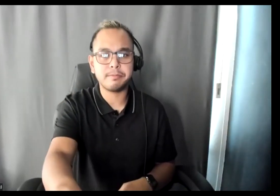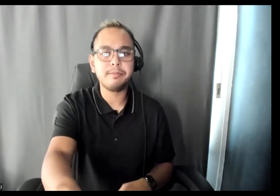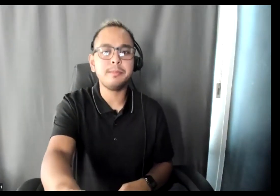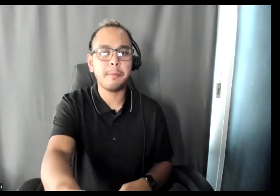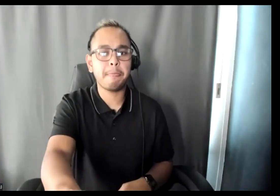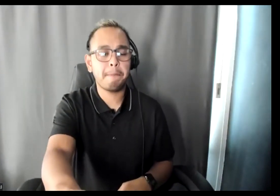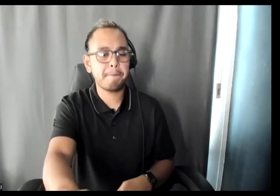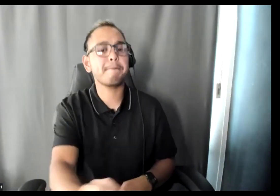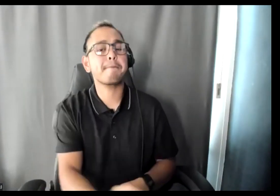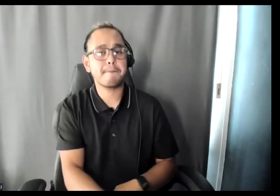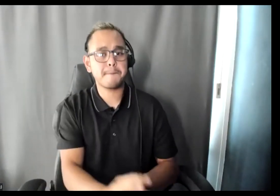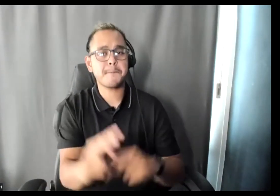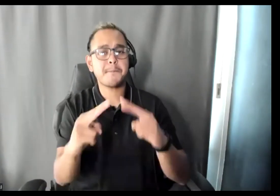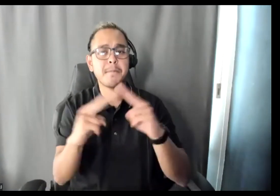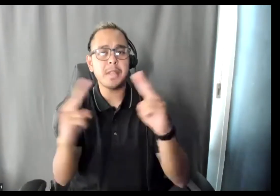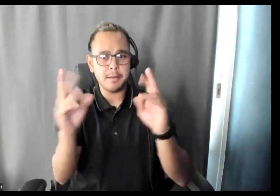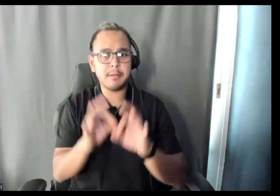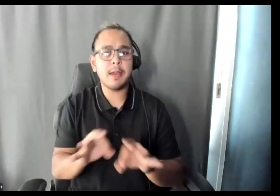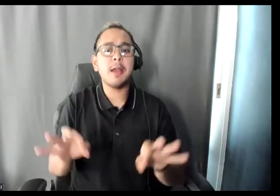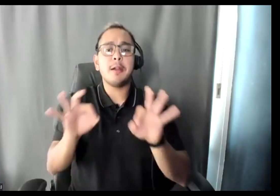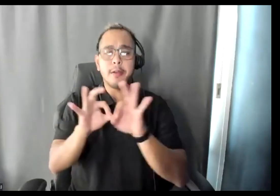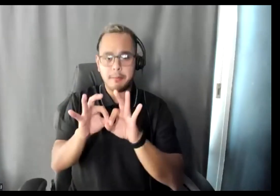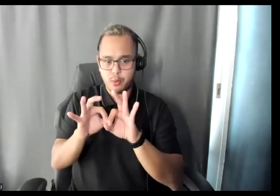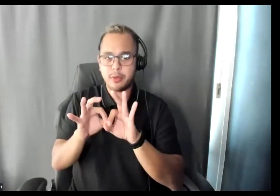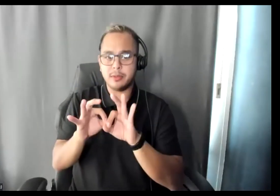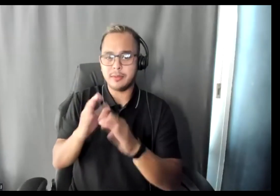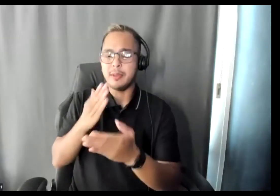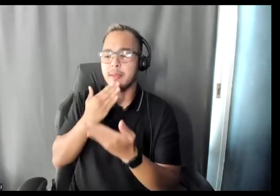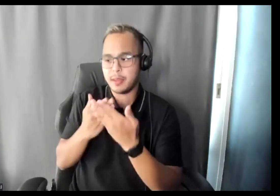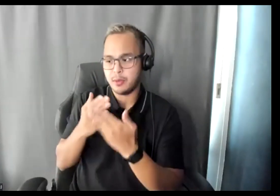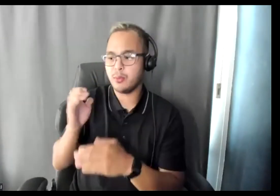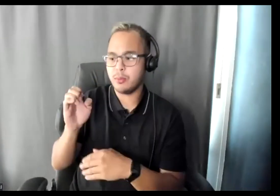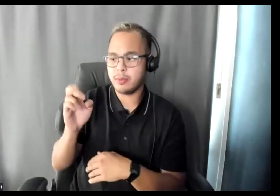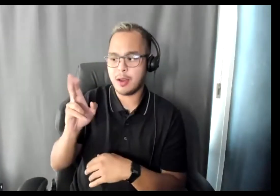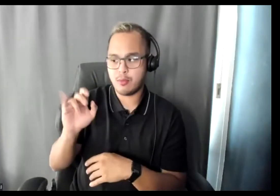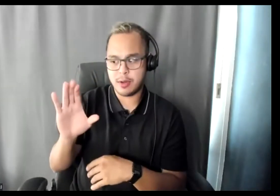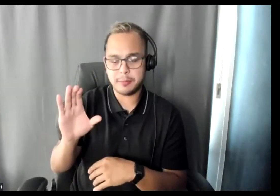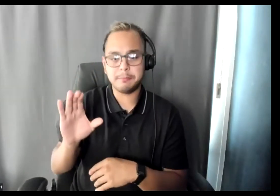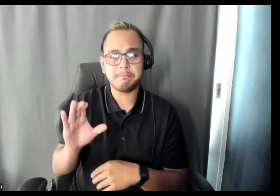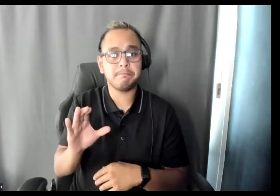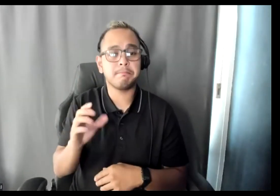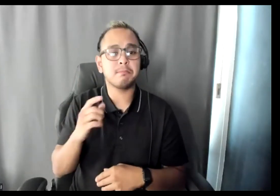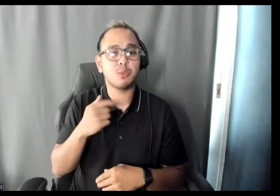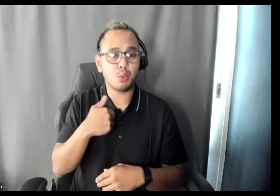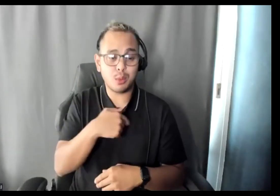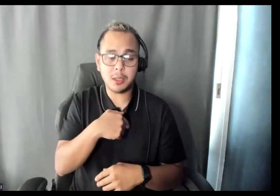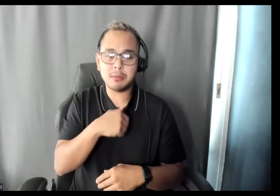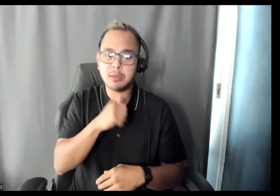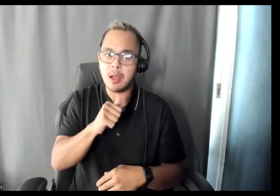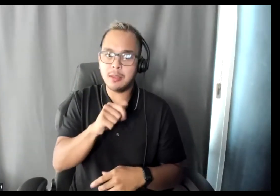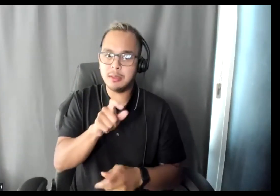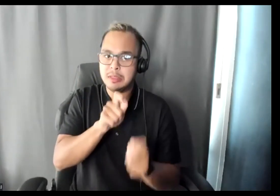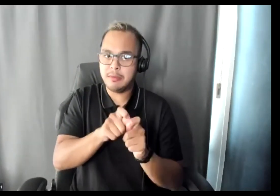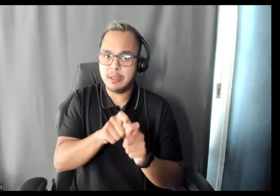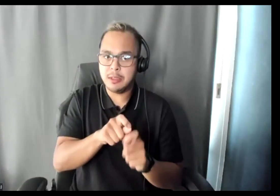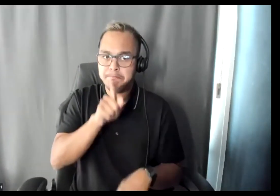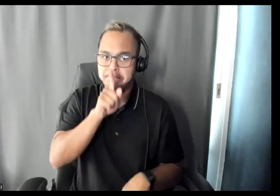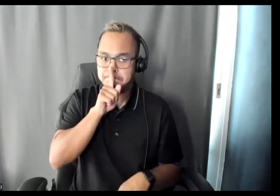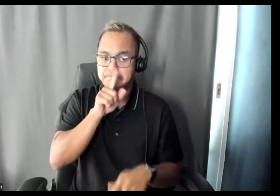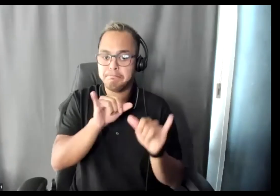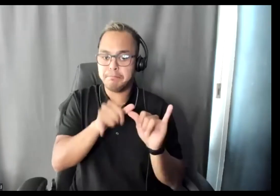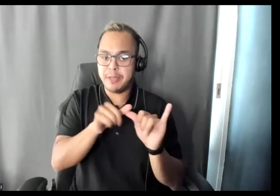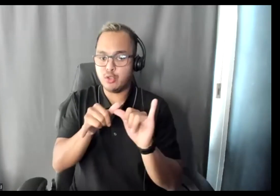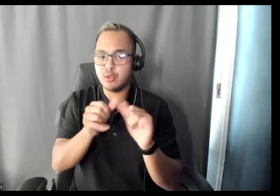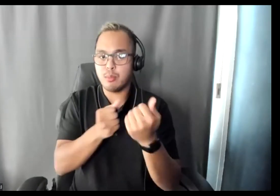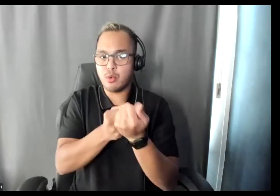No, that's a very important question. Thank you for raising that, Eric. Although we didn't specifically measure support